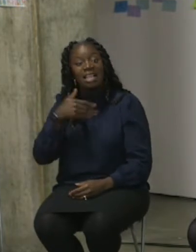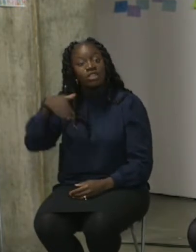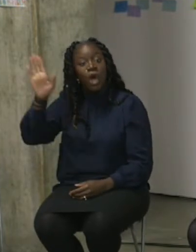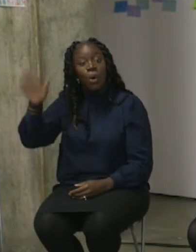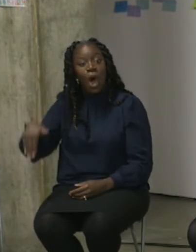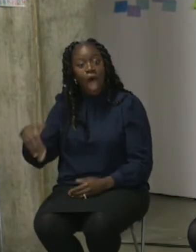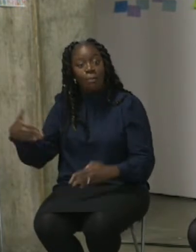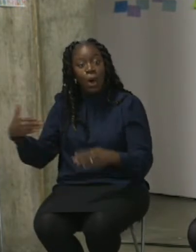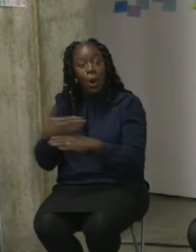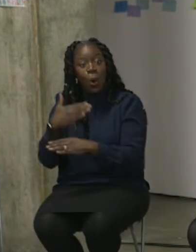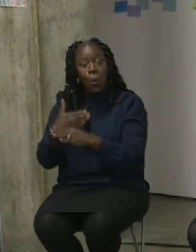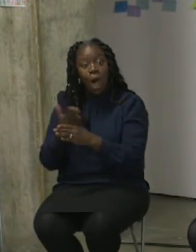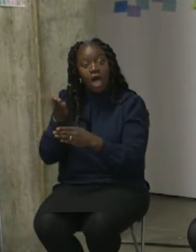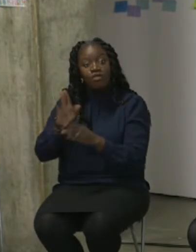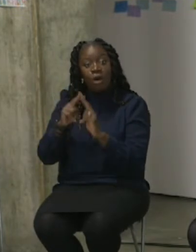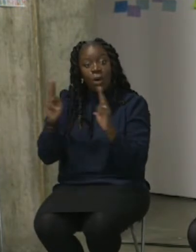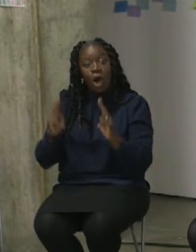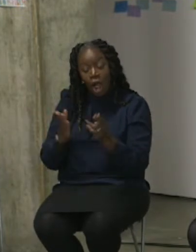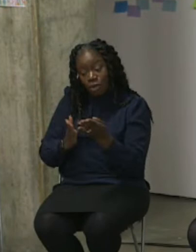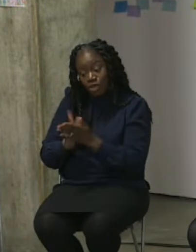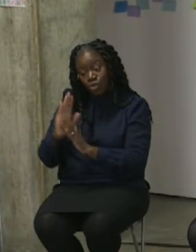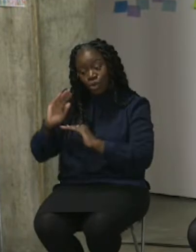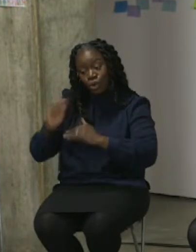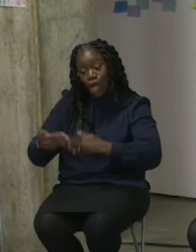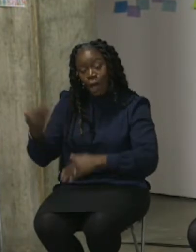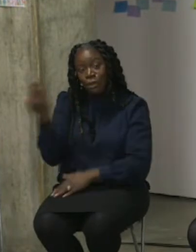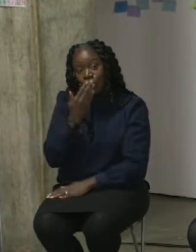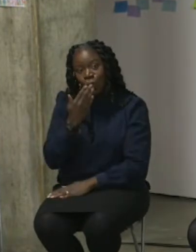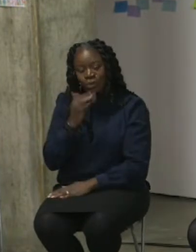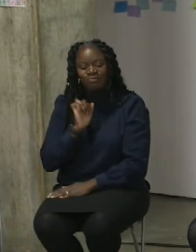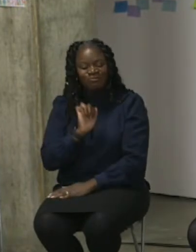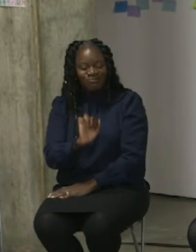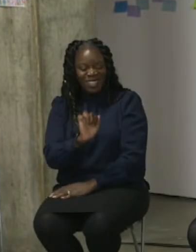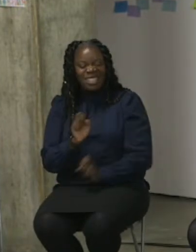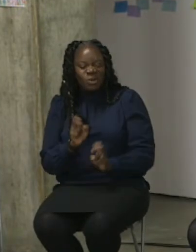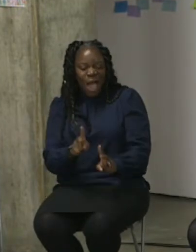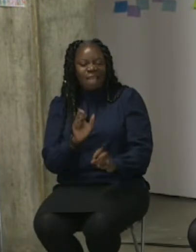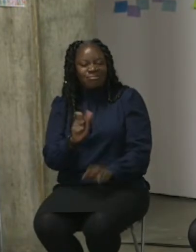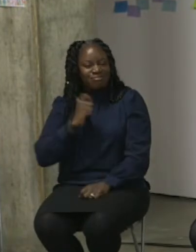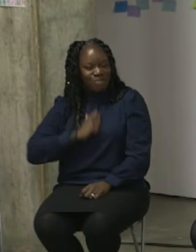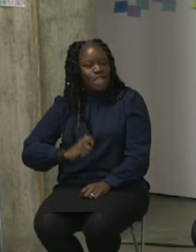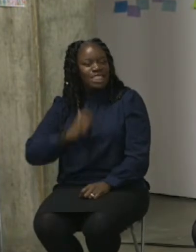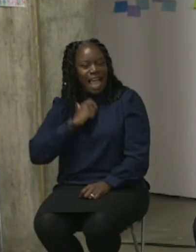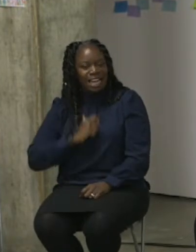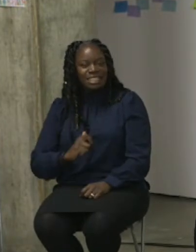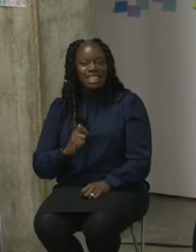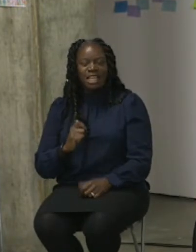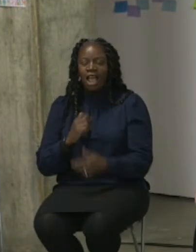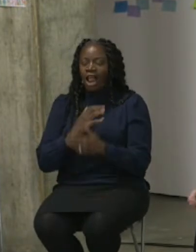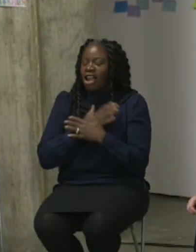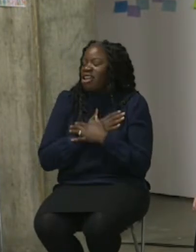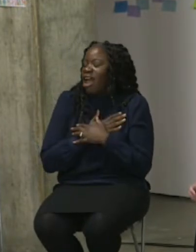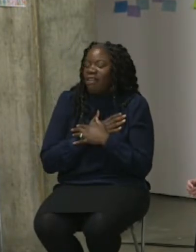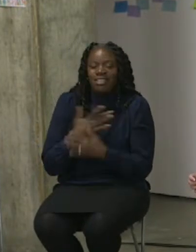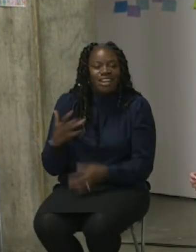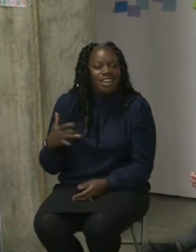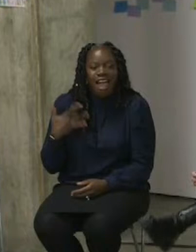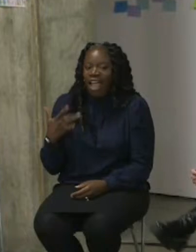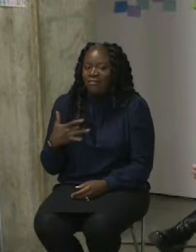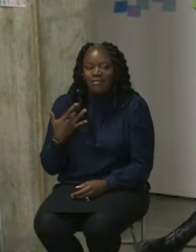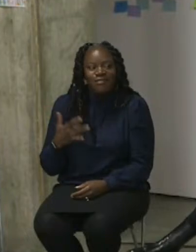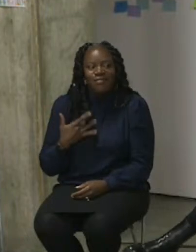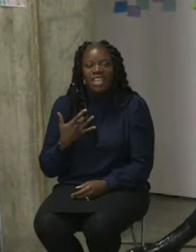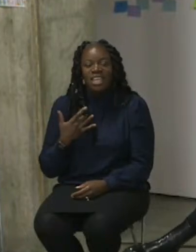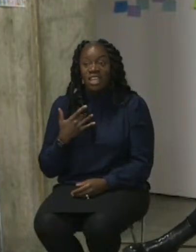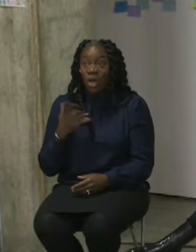the term. So, yeah, he was a bit like that. He, loved life, wasn't